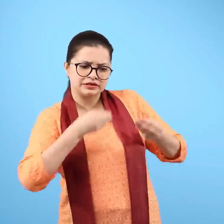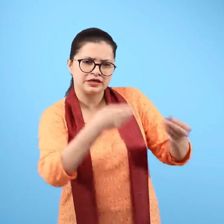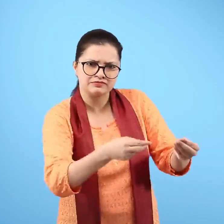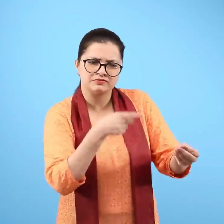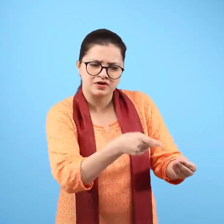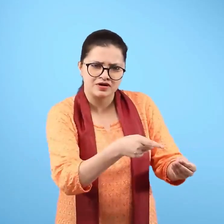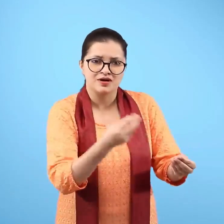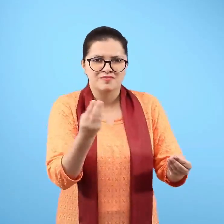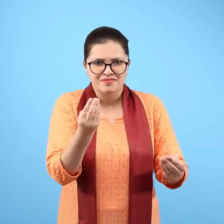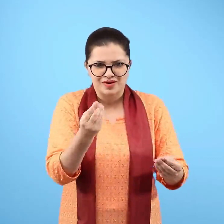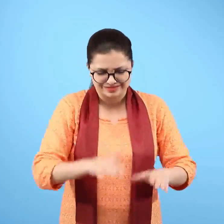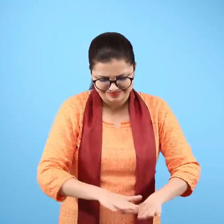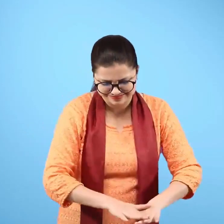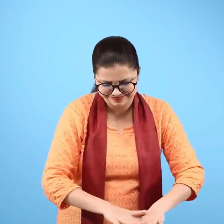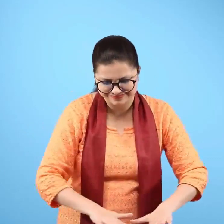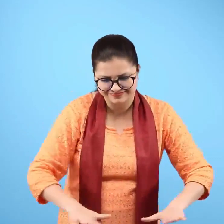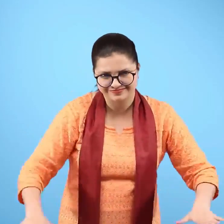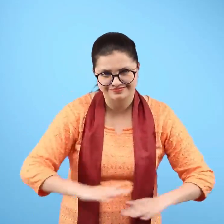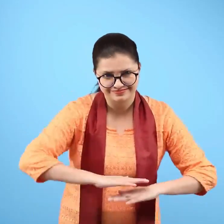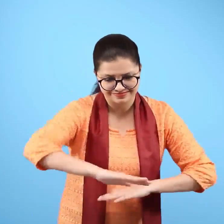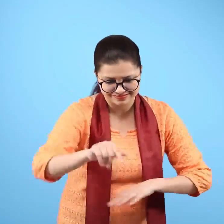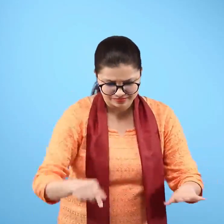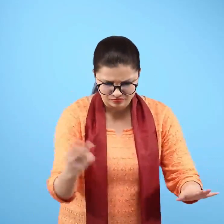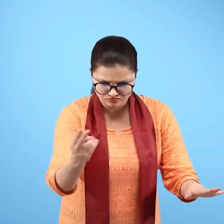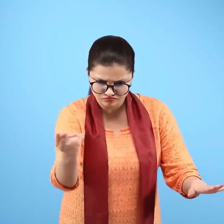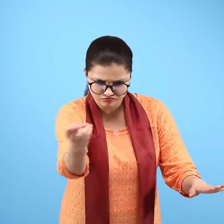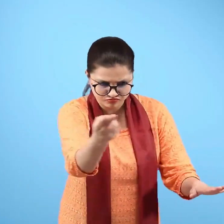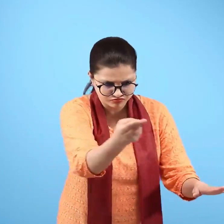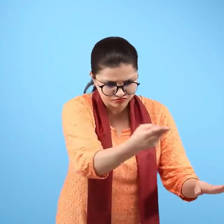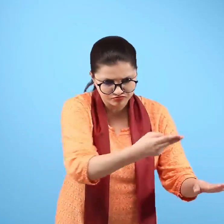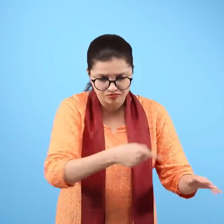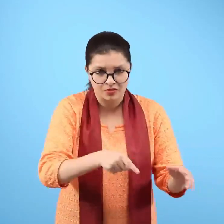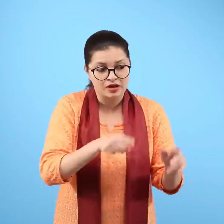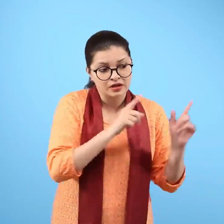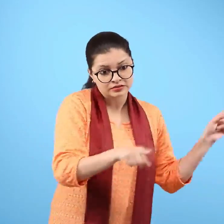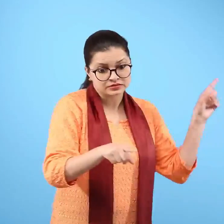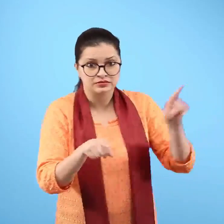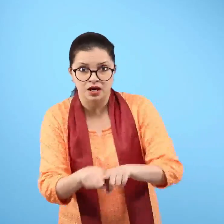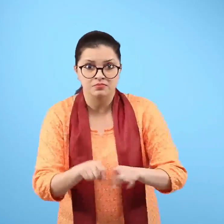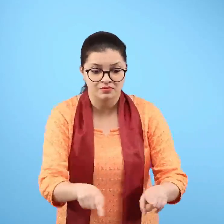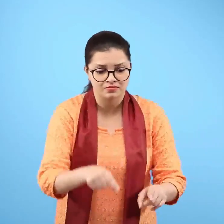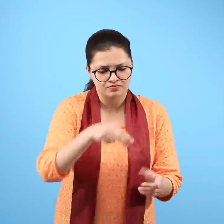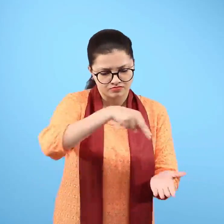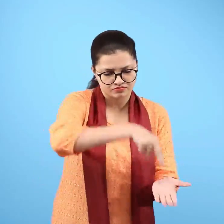One can draw maps on the floor and get children themselves to stand on the map and say things